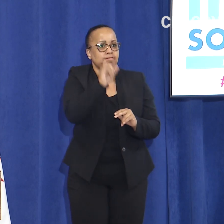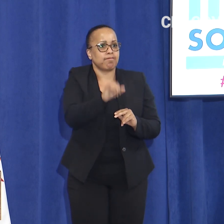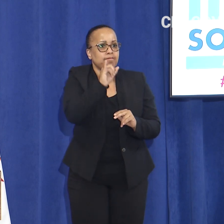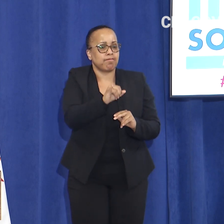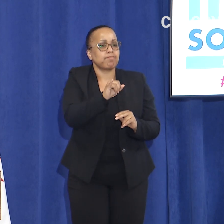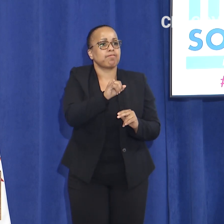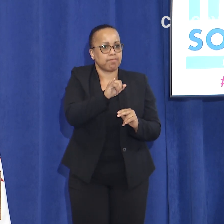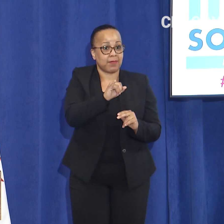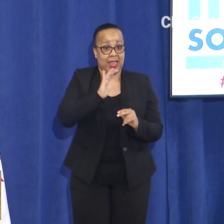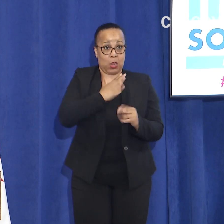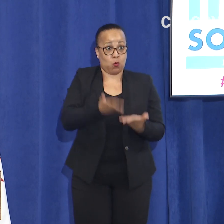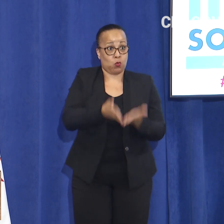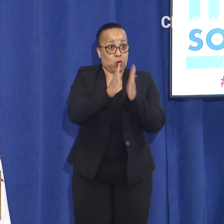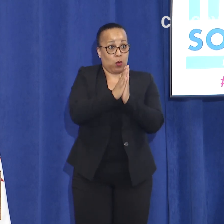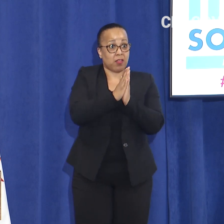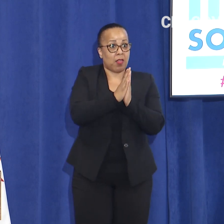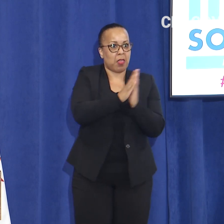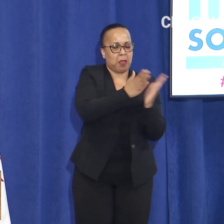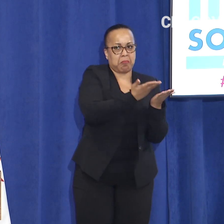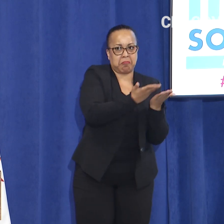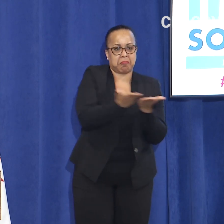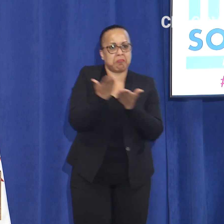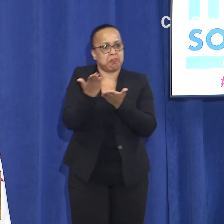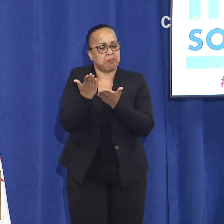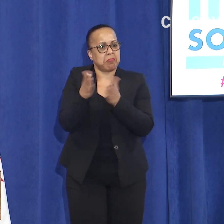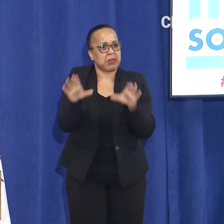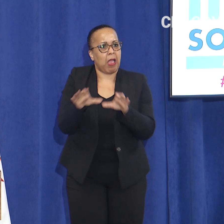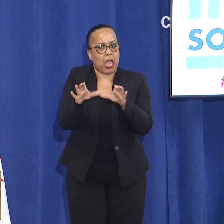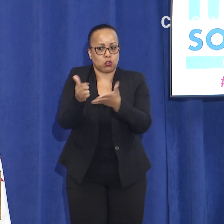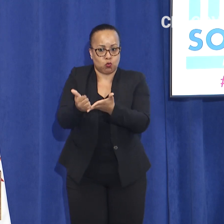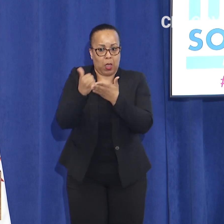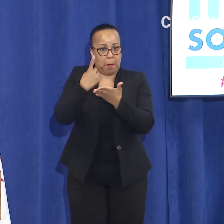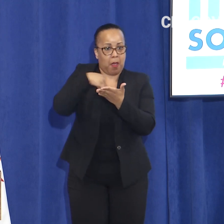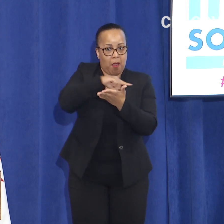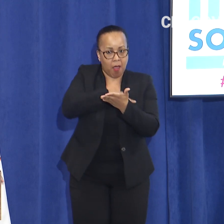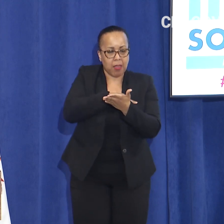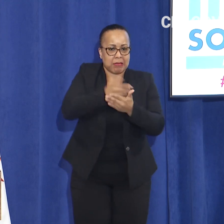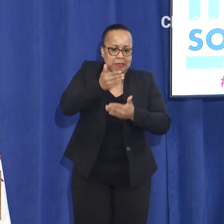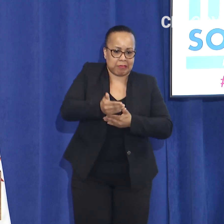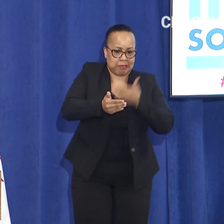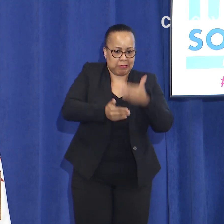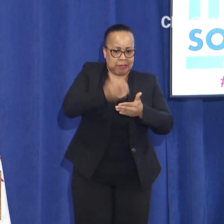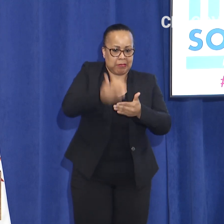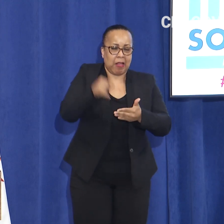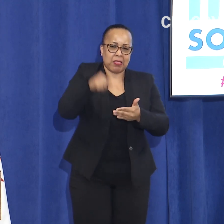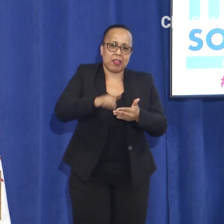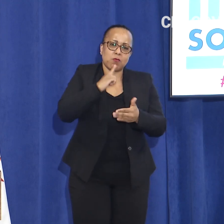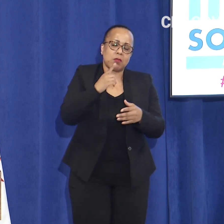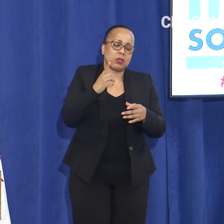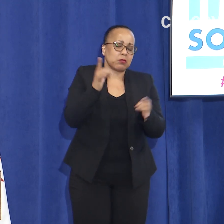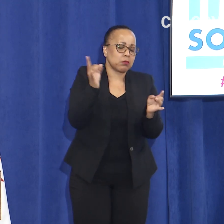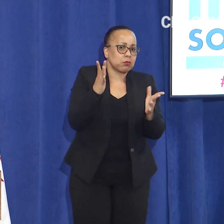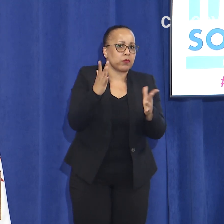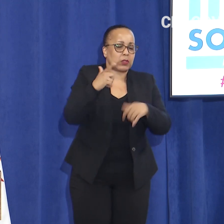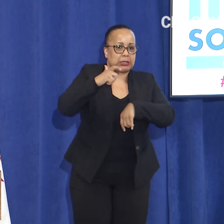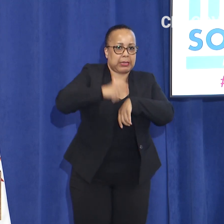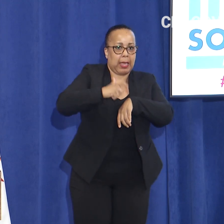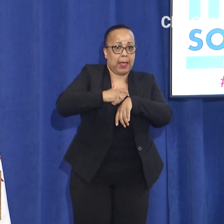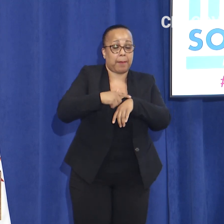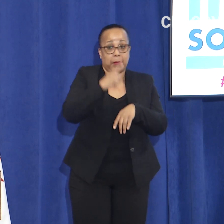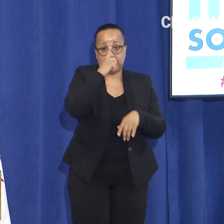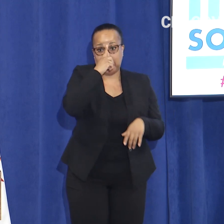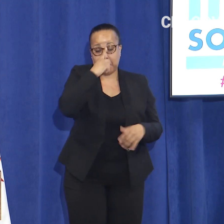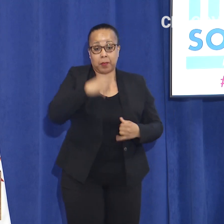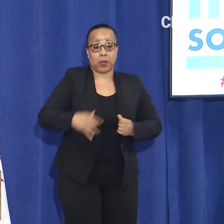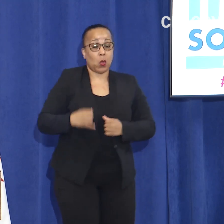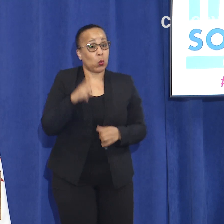put our request into action in helping us get through this incredibly difficult time. And we're going to need to